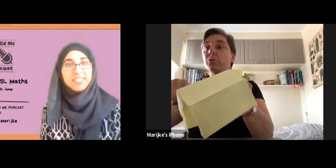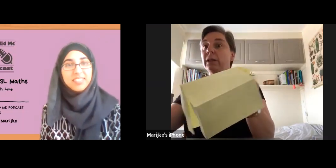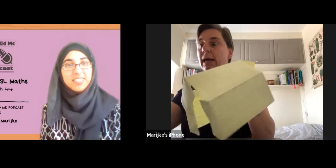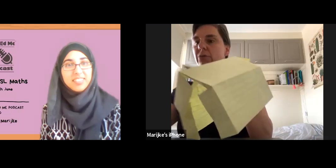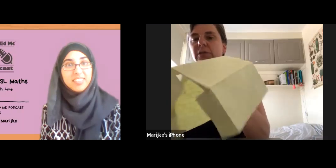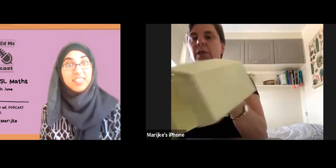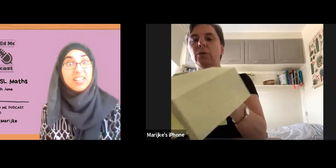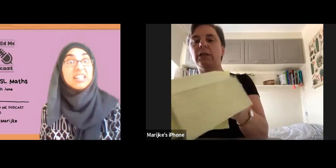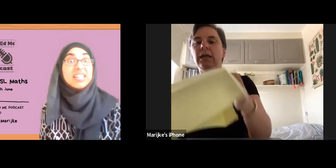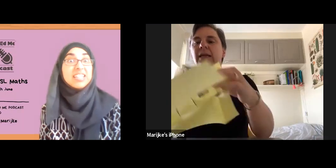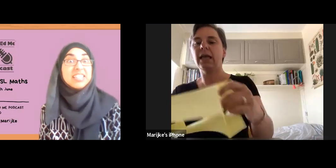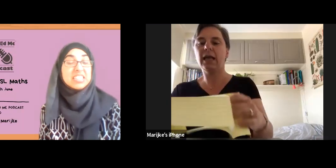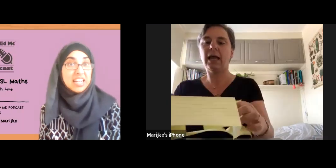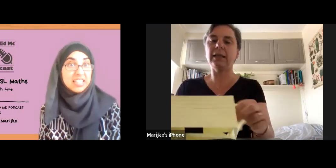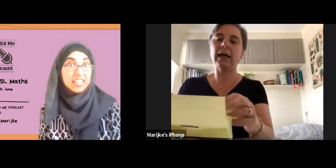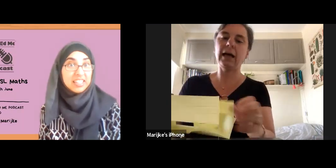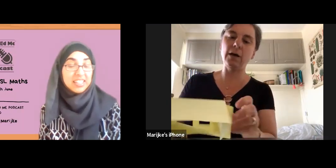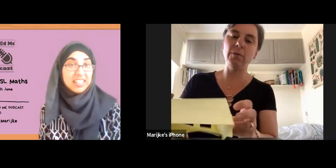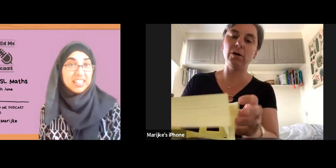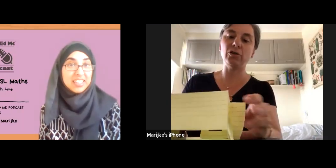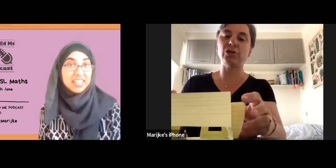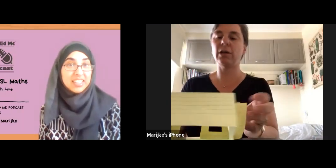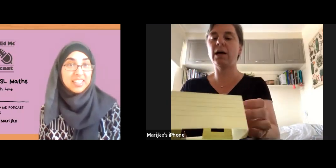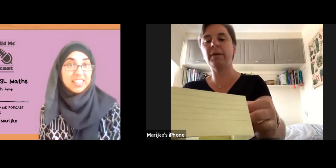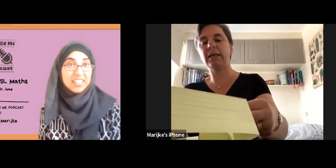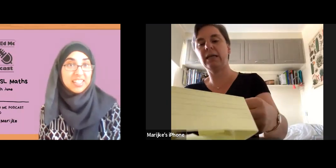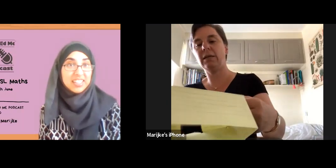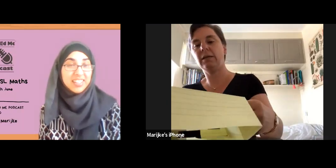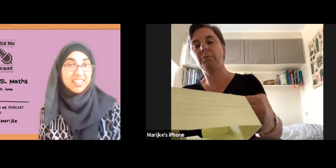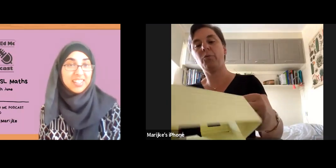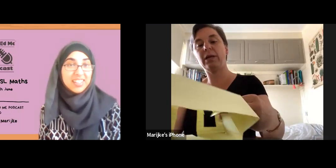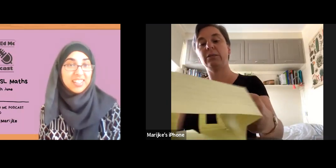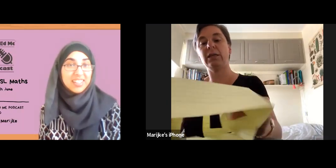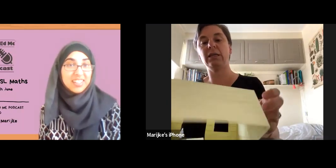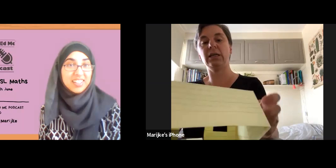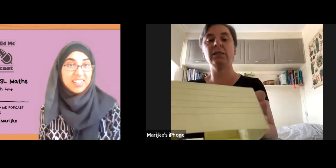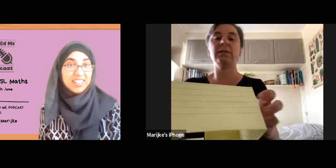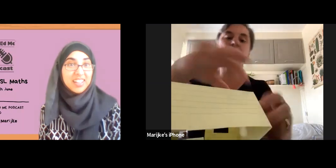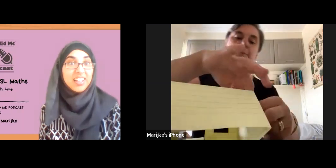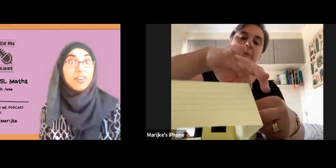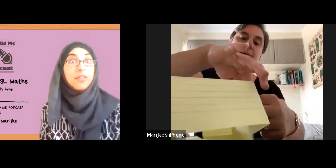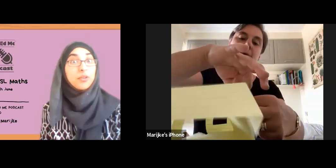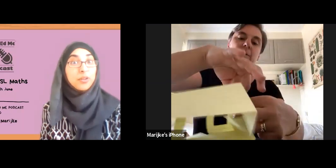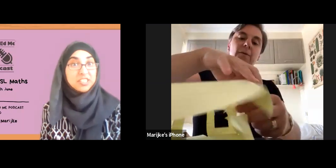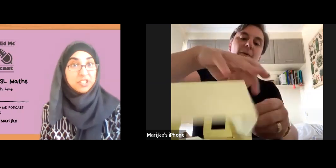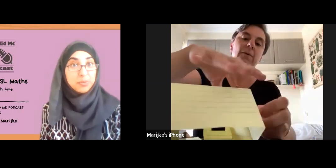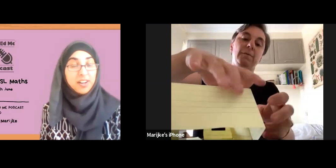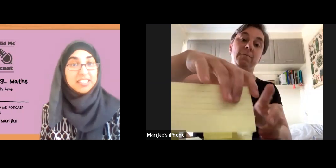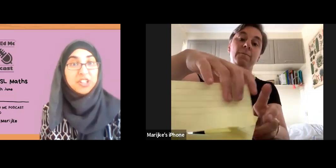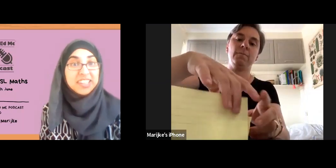real house look like? Exactly. And how many bricks do they need? Oh, that's a good one. And then you can link